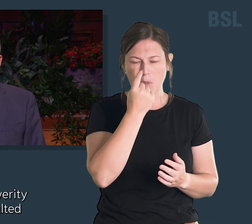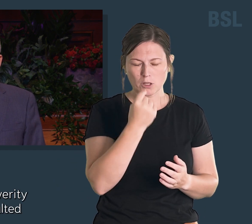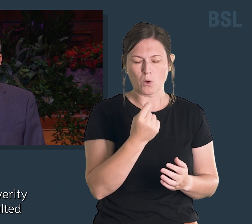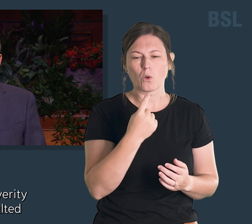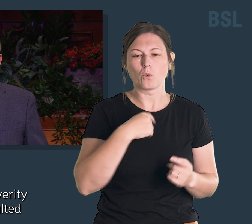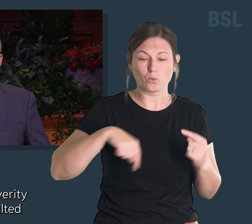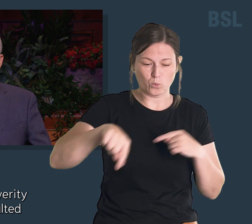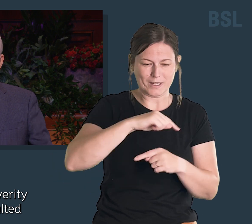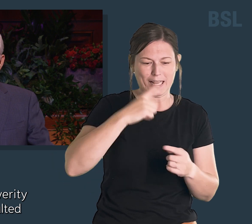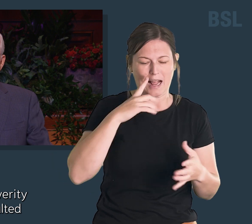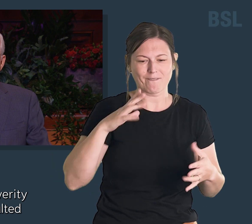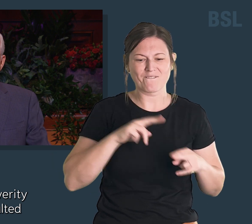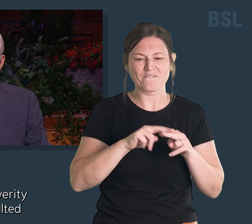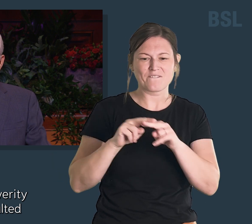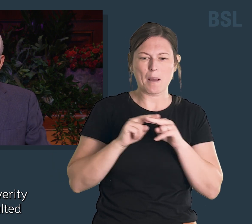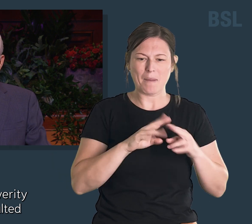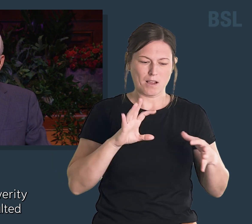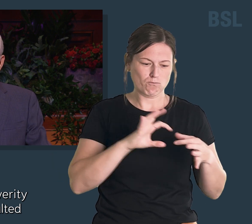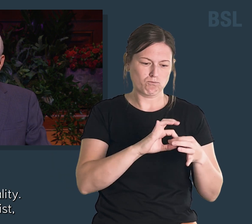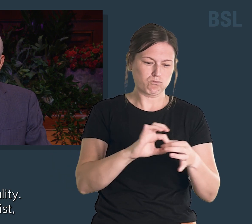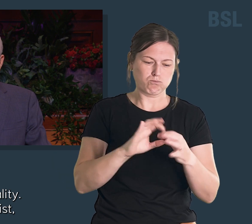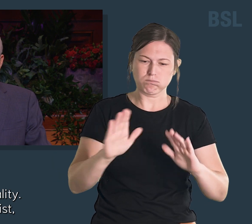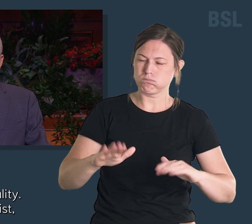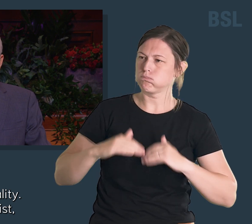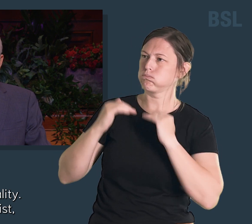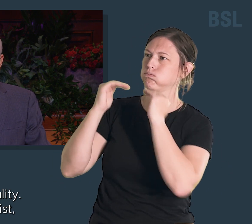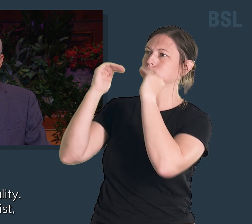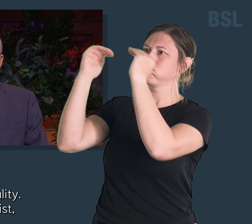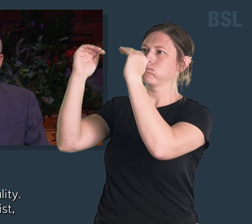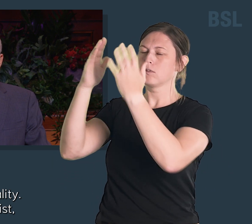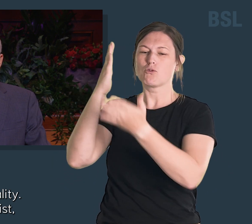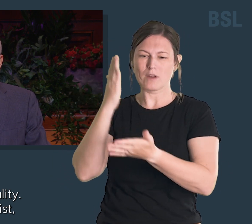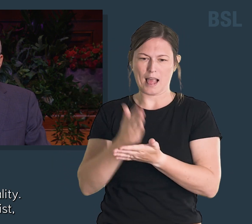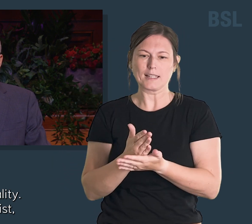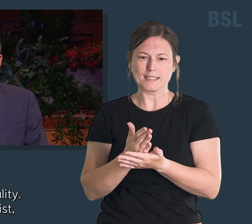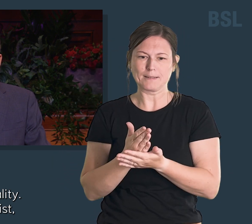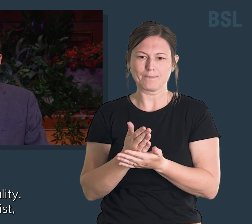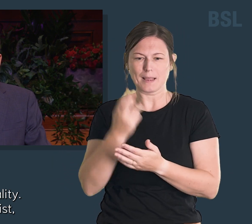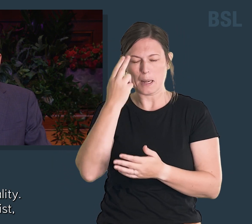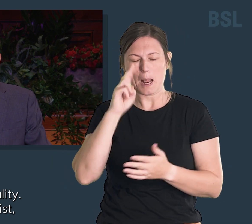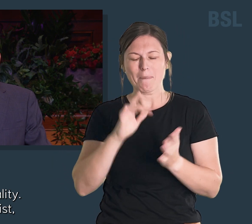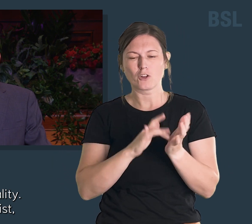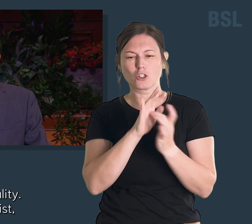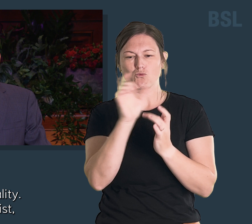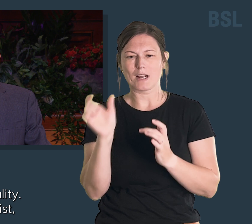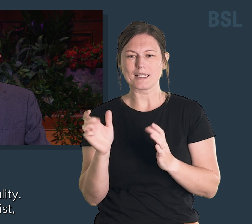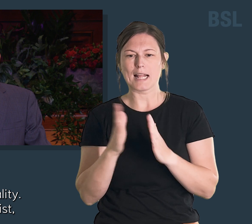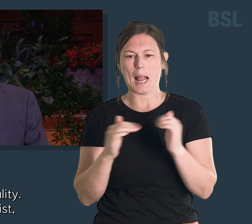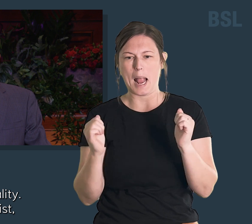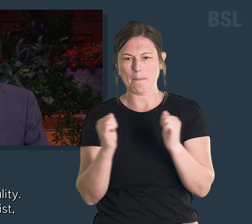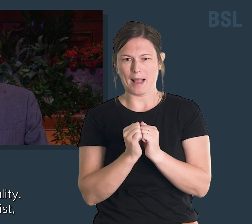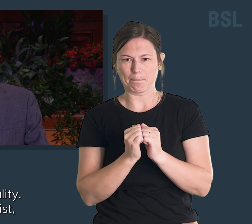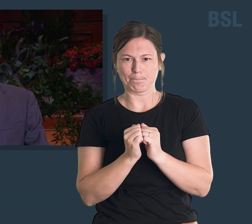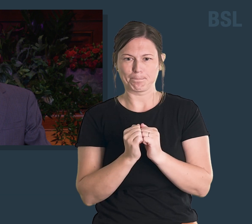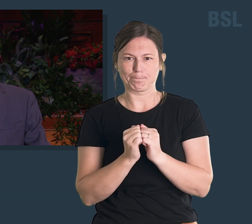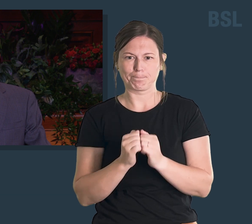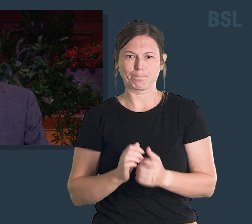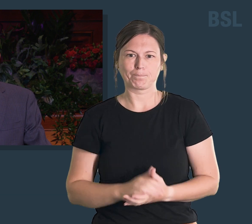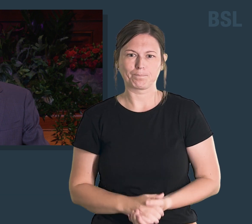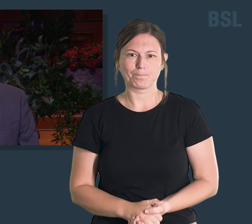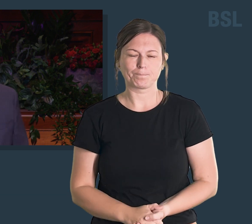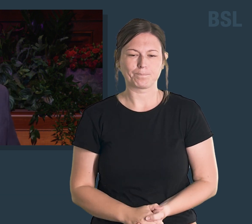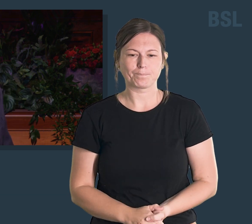verity and the possibility of exalted family relationship. In the name of Jesus Christ,